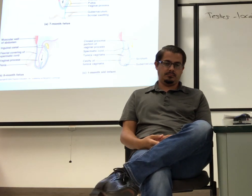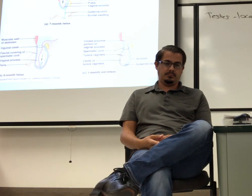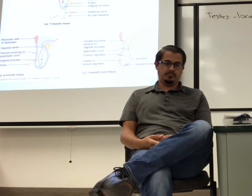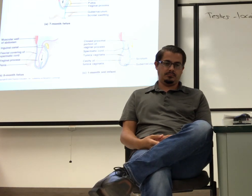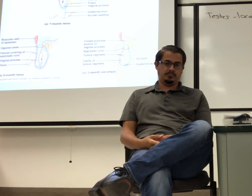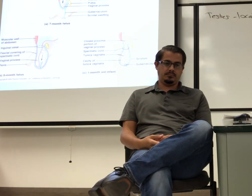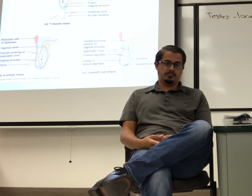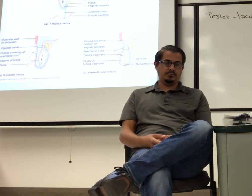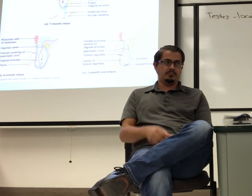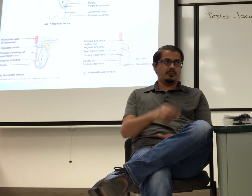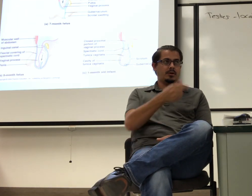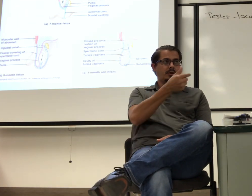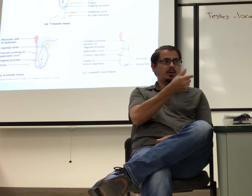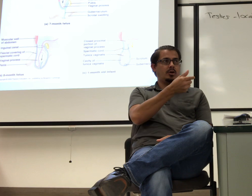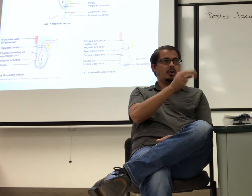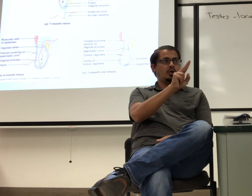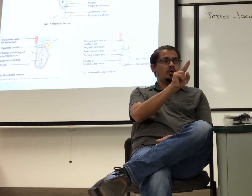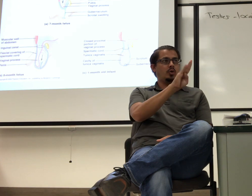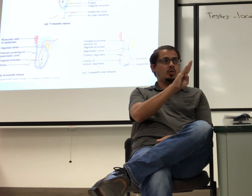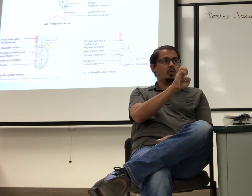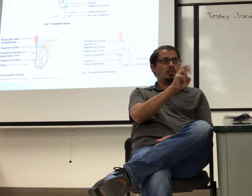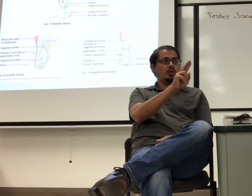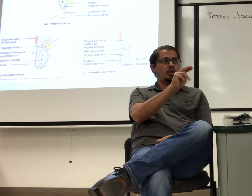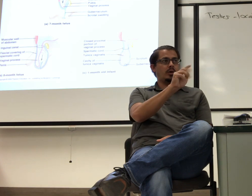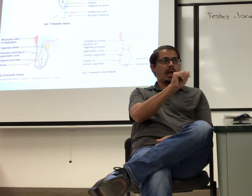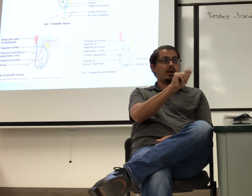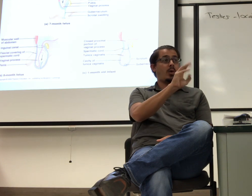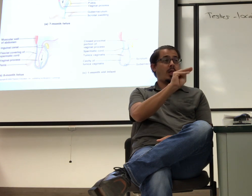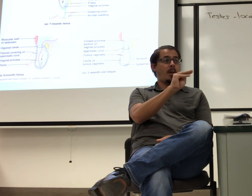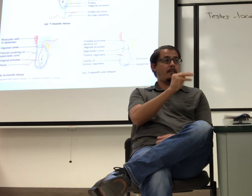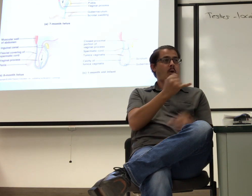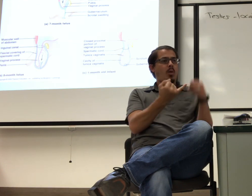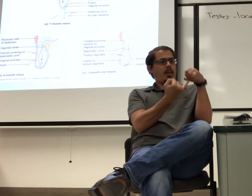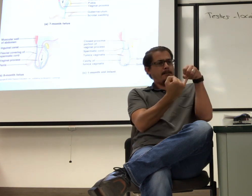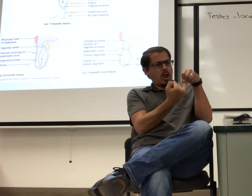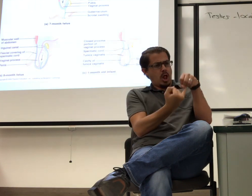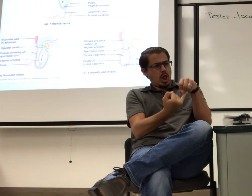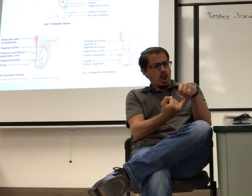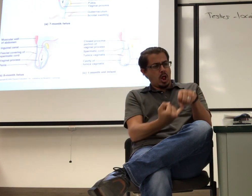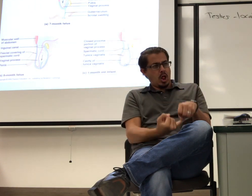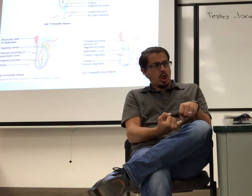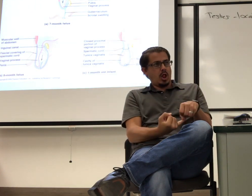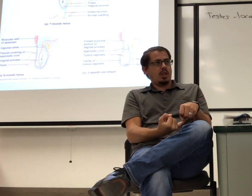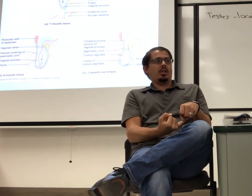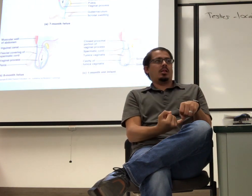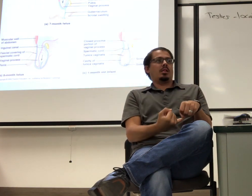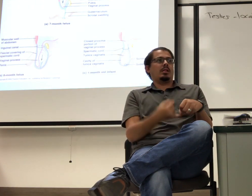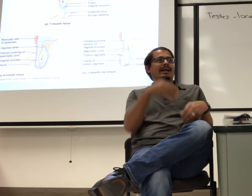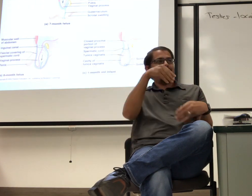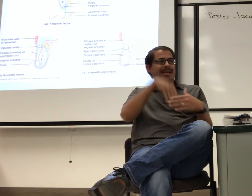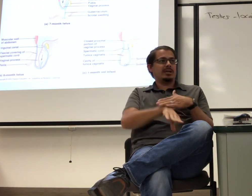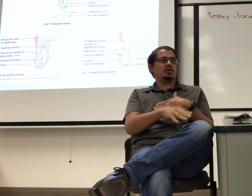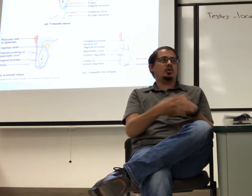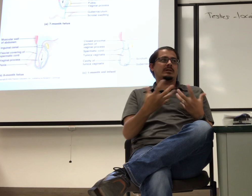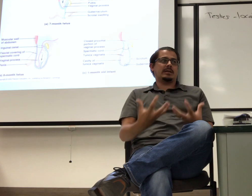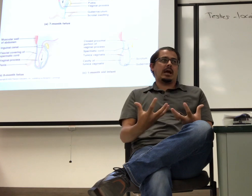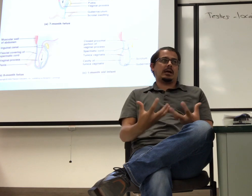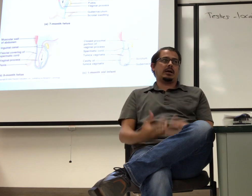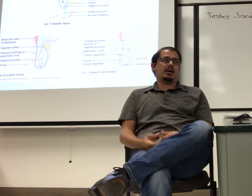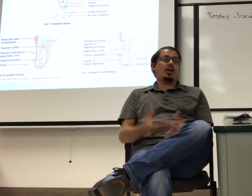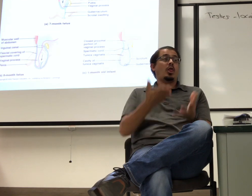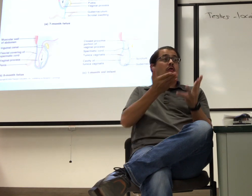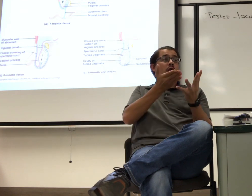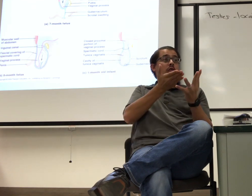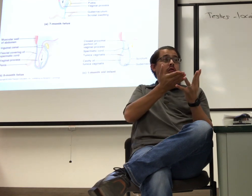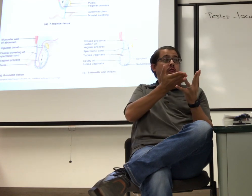The gubernaculum pulls testes through